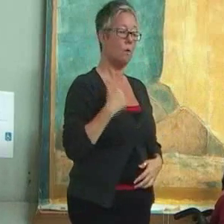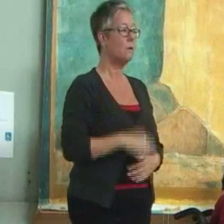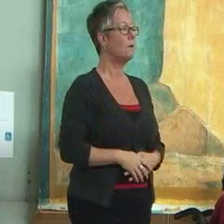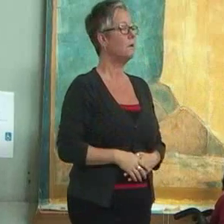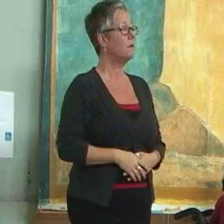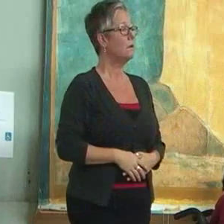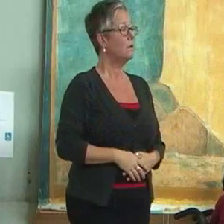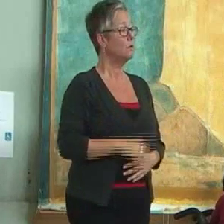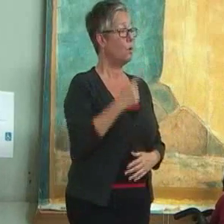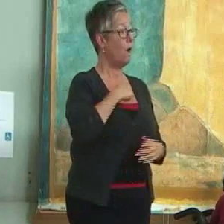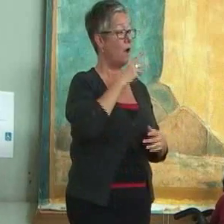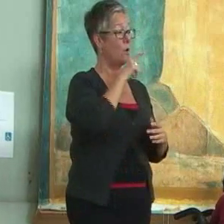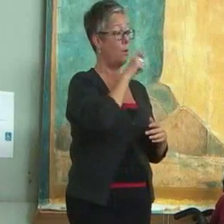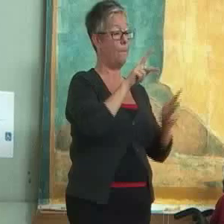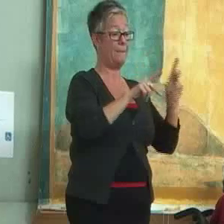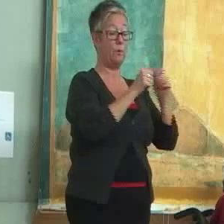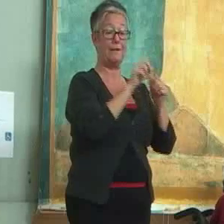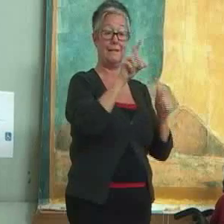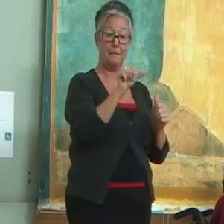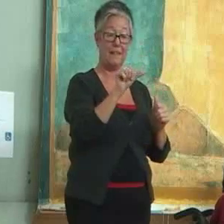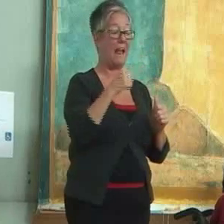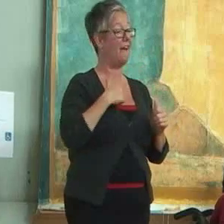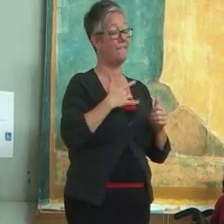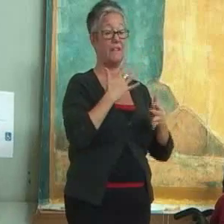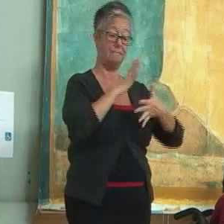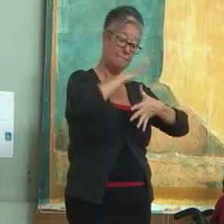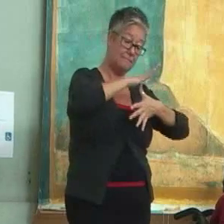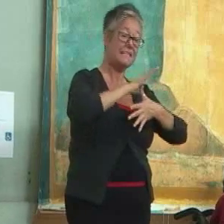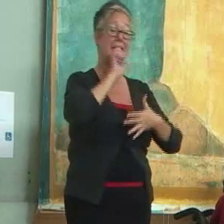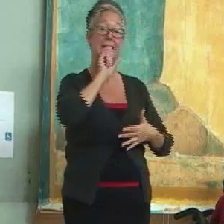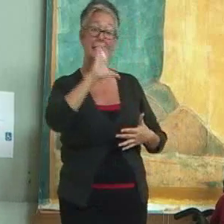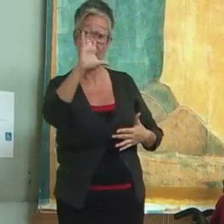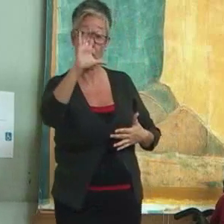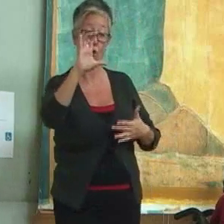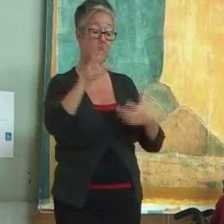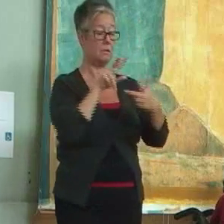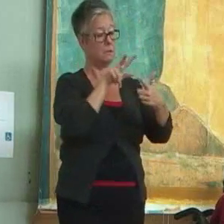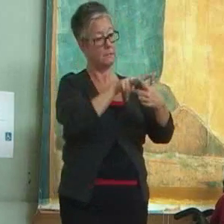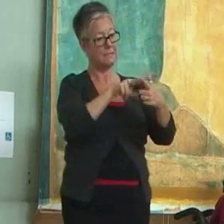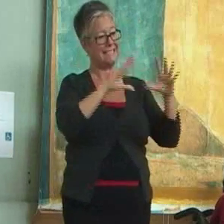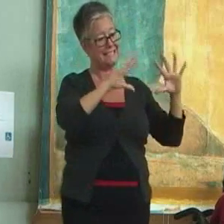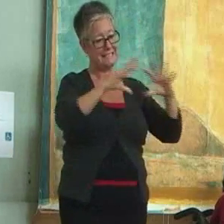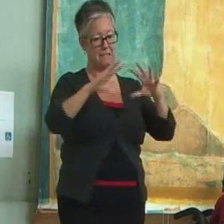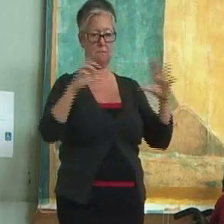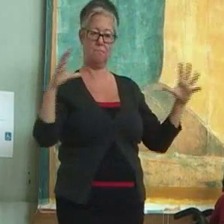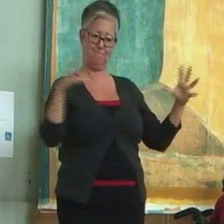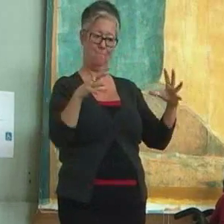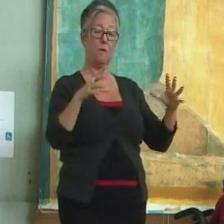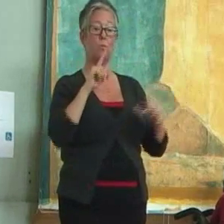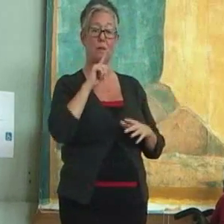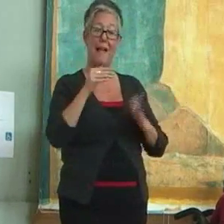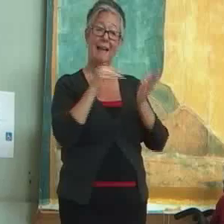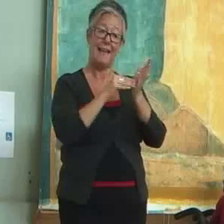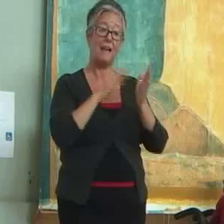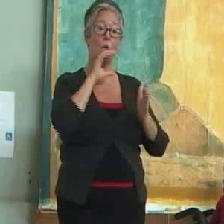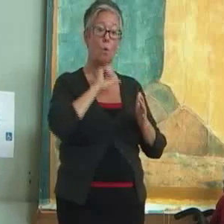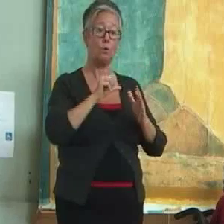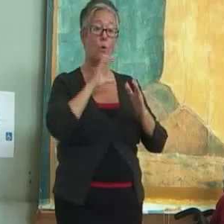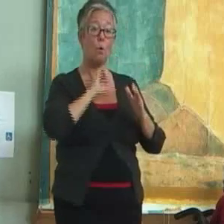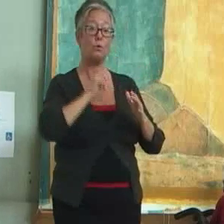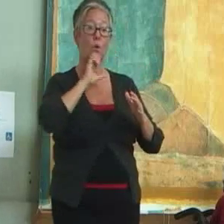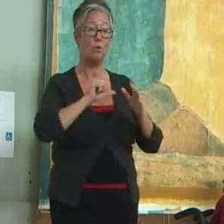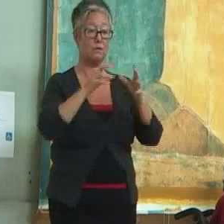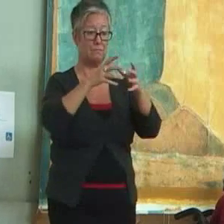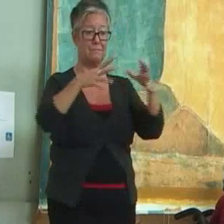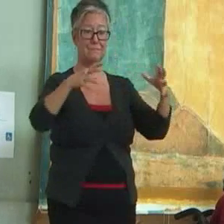as the highest priorities, and seniors, because the population is aging. The exact proportion I really haven't figured out, but